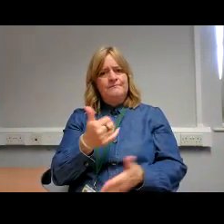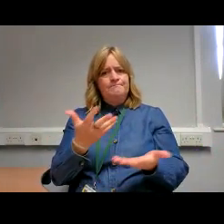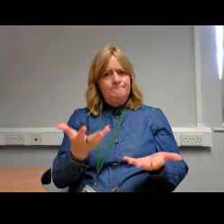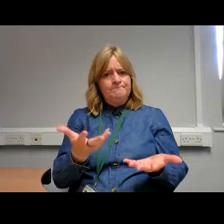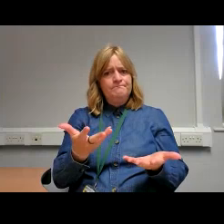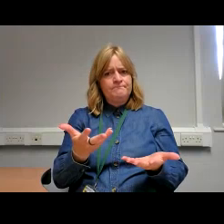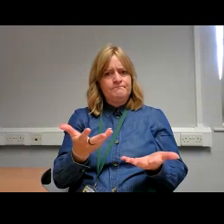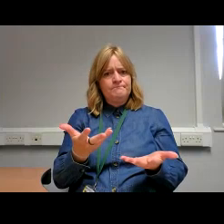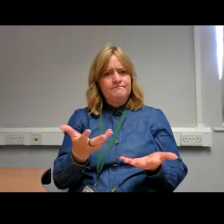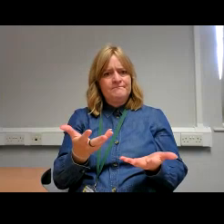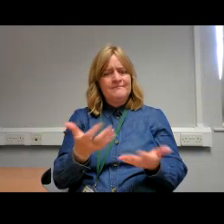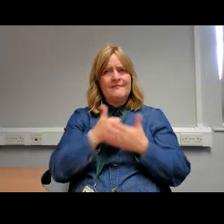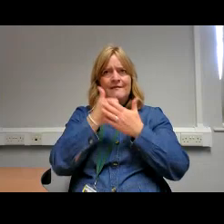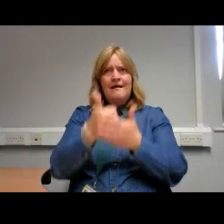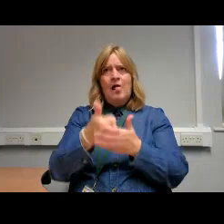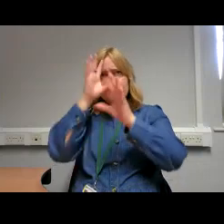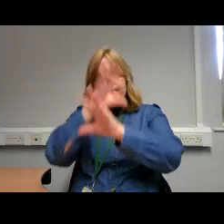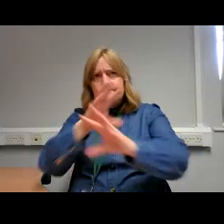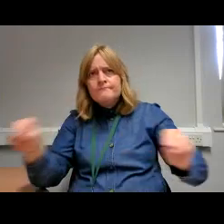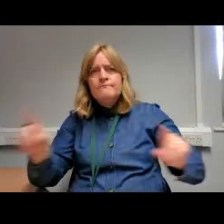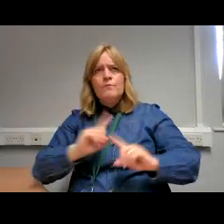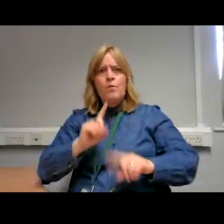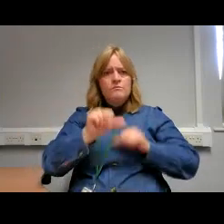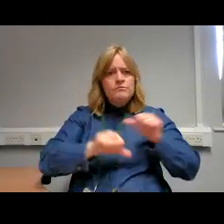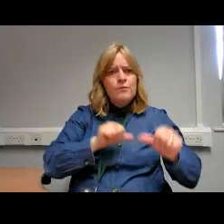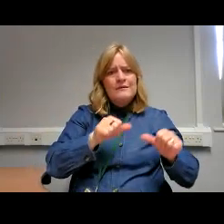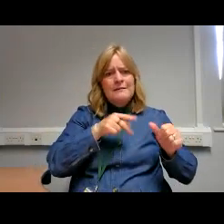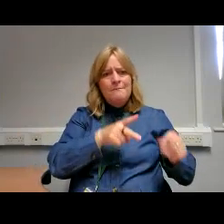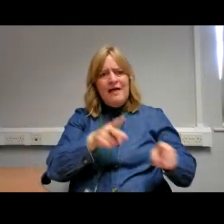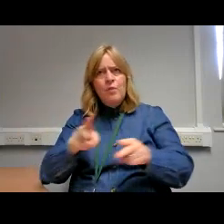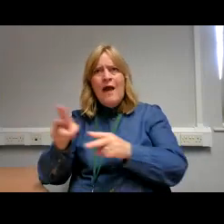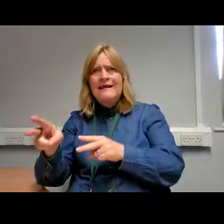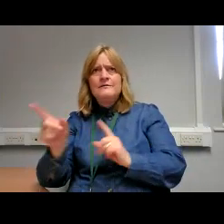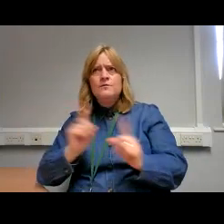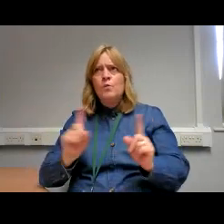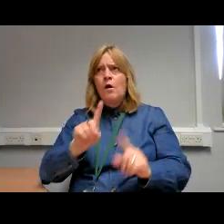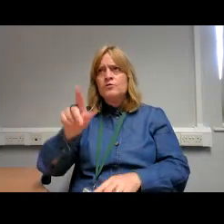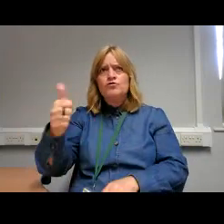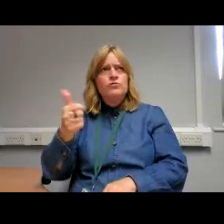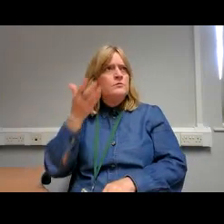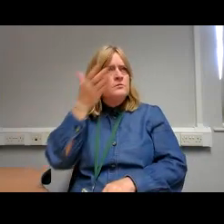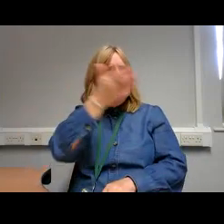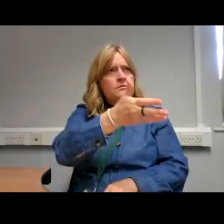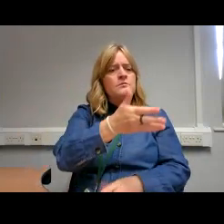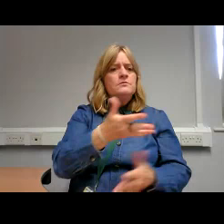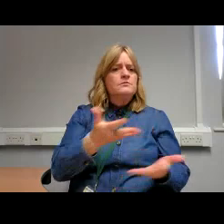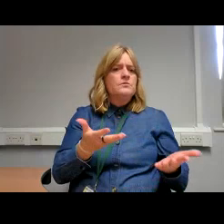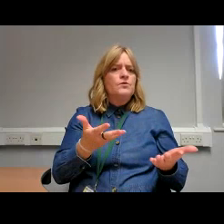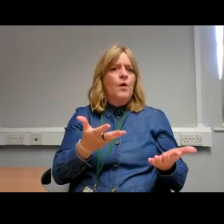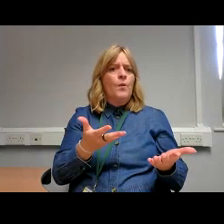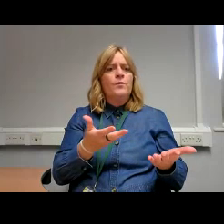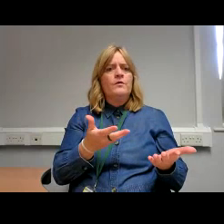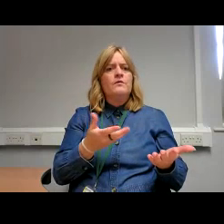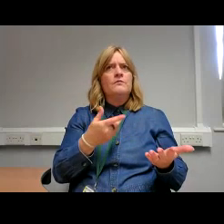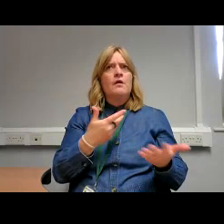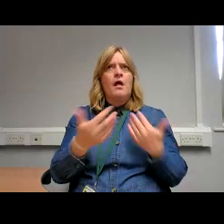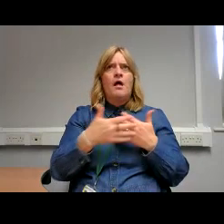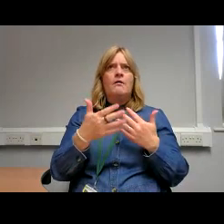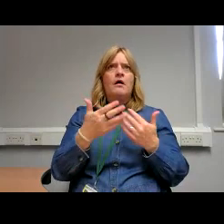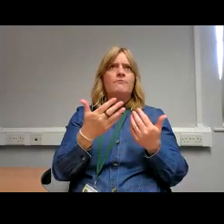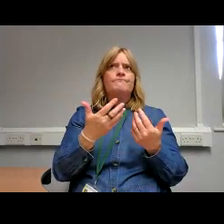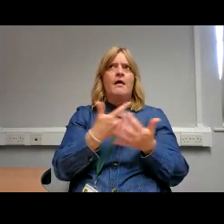processes and pathways that we've got in all different NHS trusts and across GP practice. So some of the work that